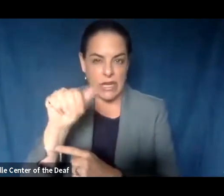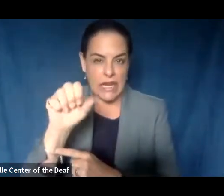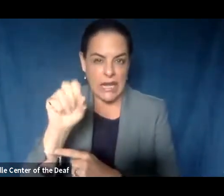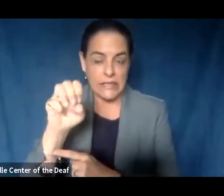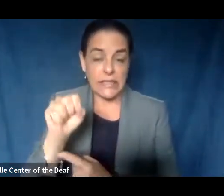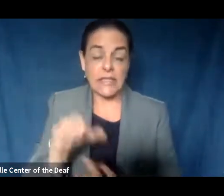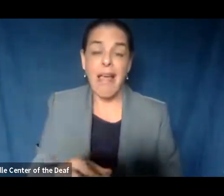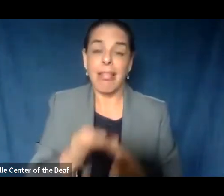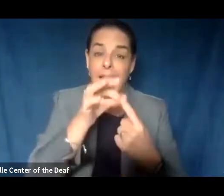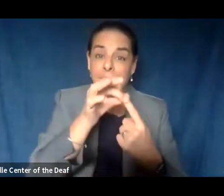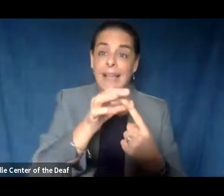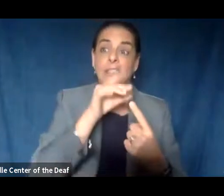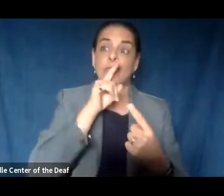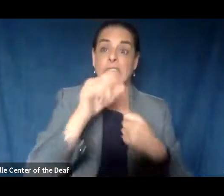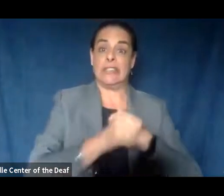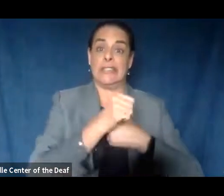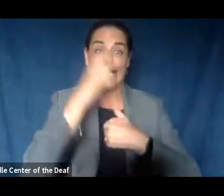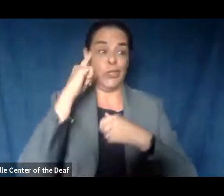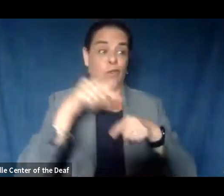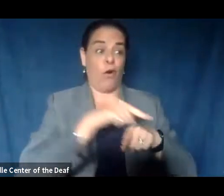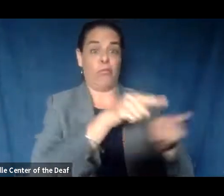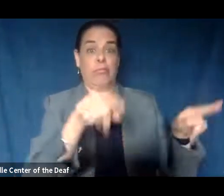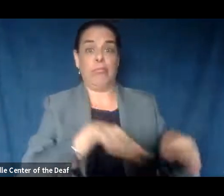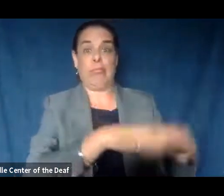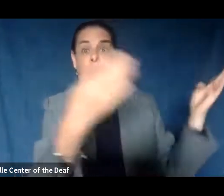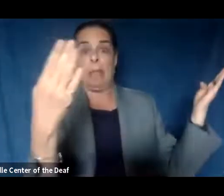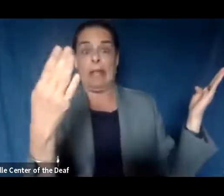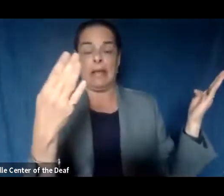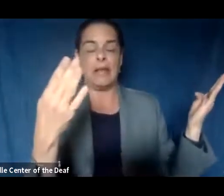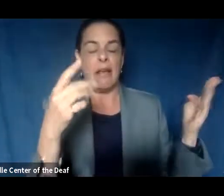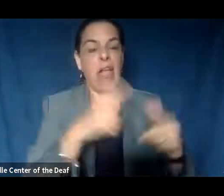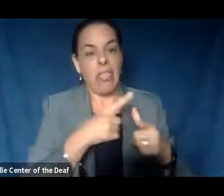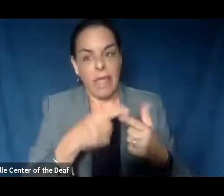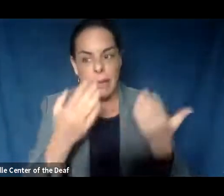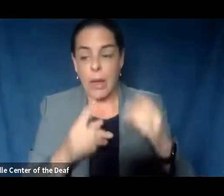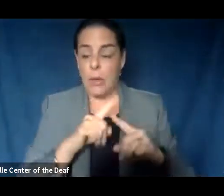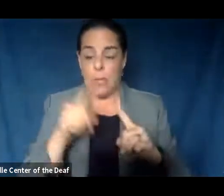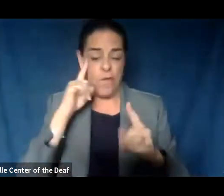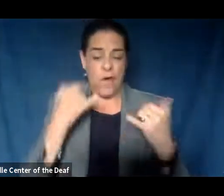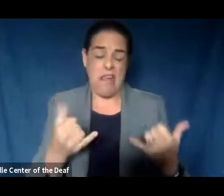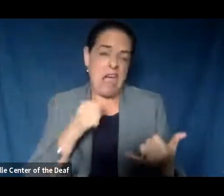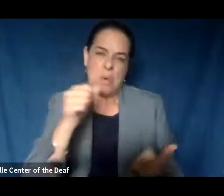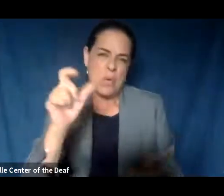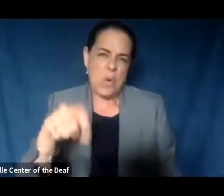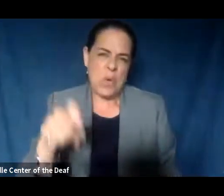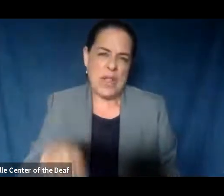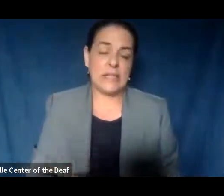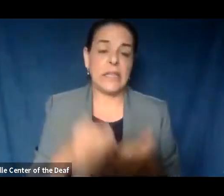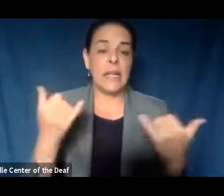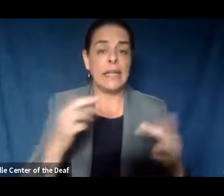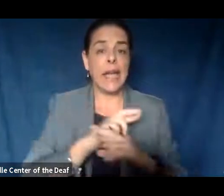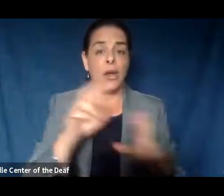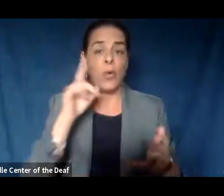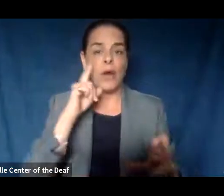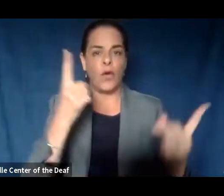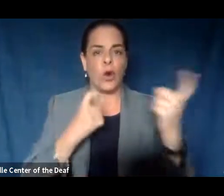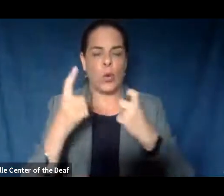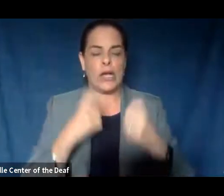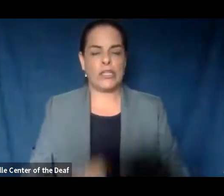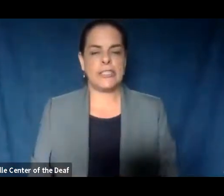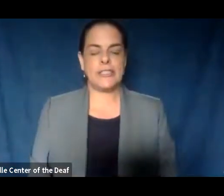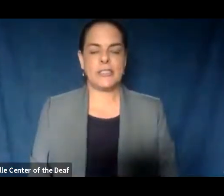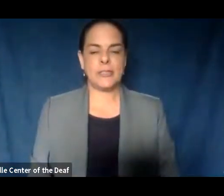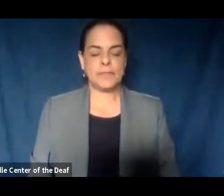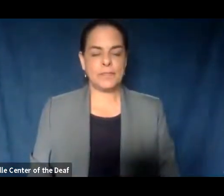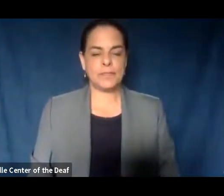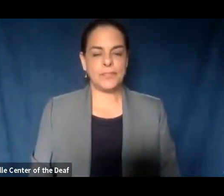to the public. As of right now, there is no such need. I'll open it up for questions. All right. You can submit your questions into the